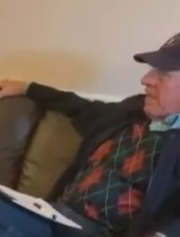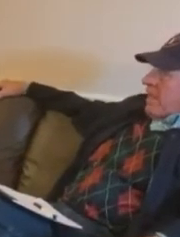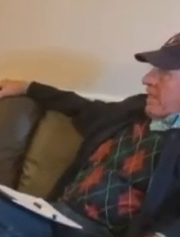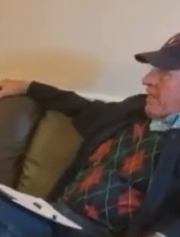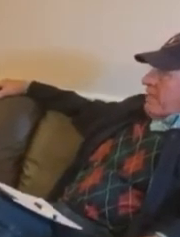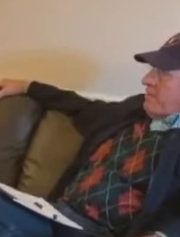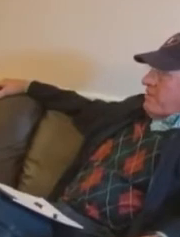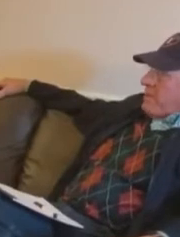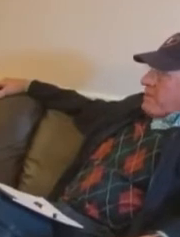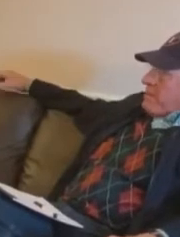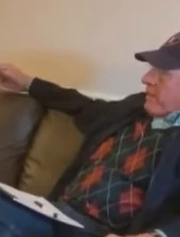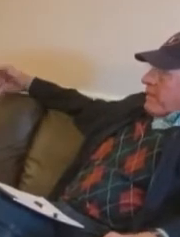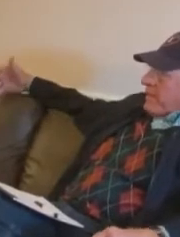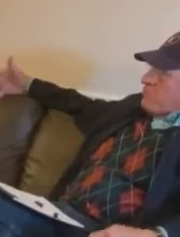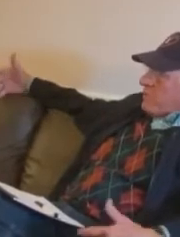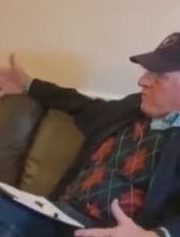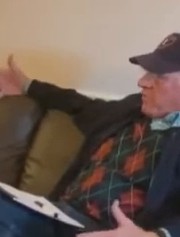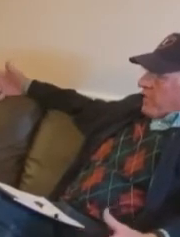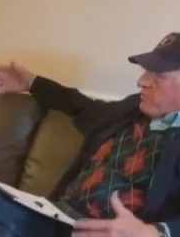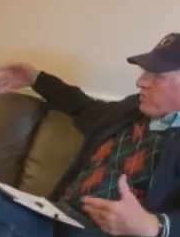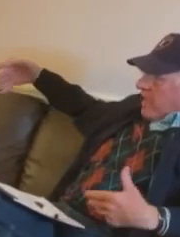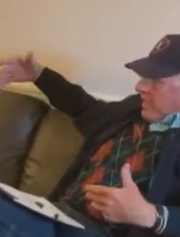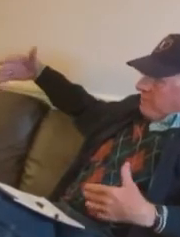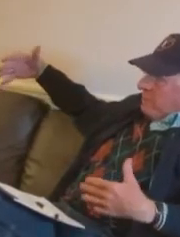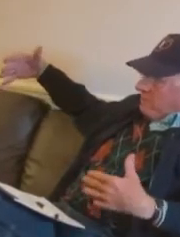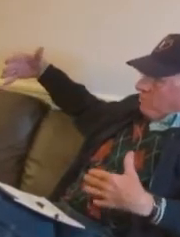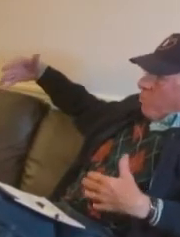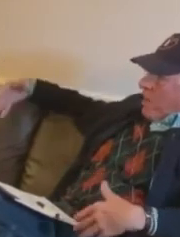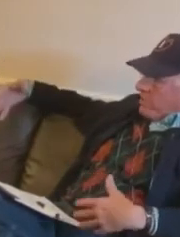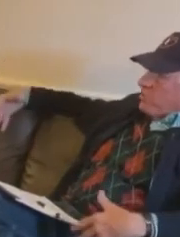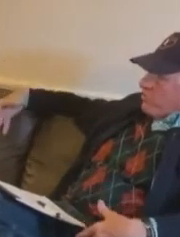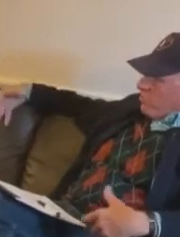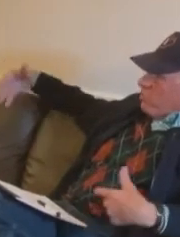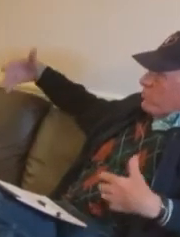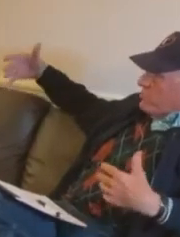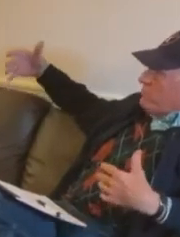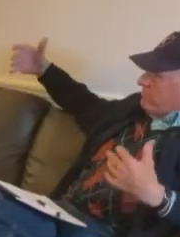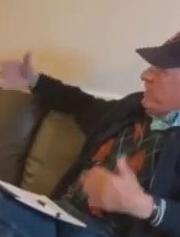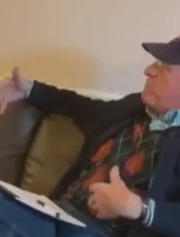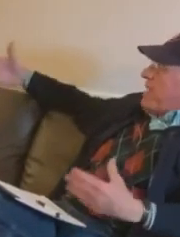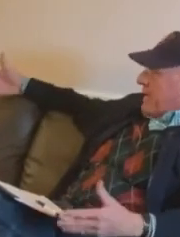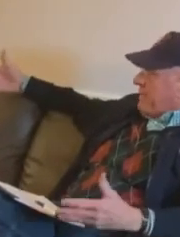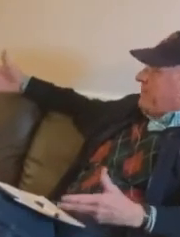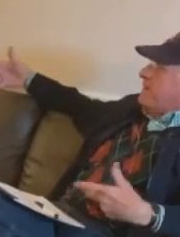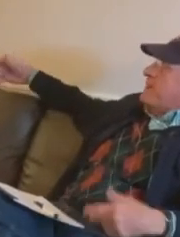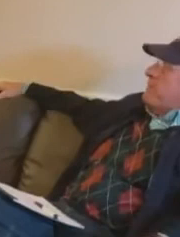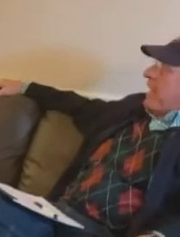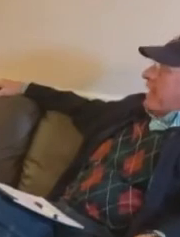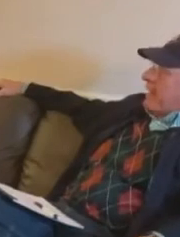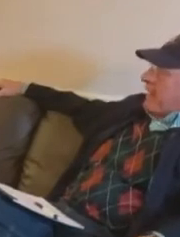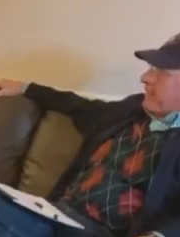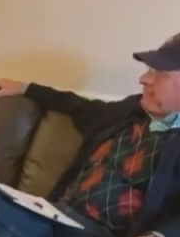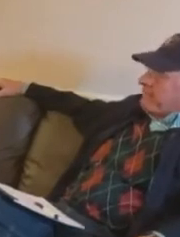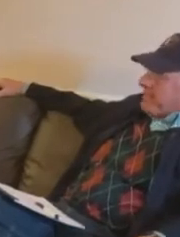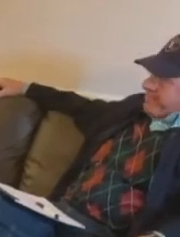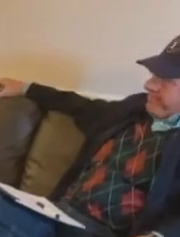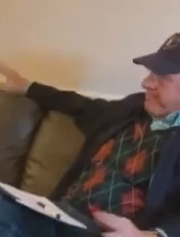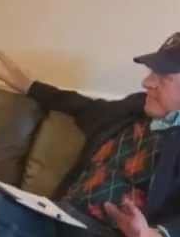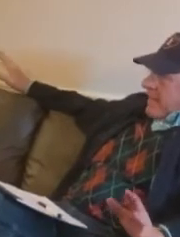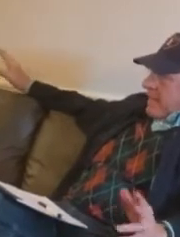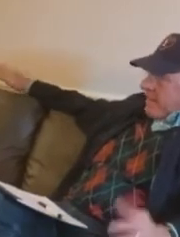faith. And I guess one of the things that I wanted to do was give back. And